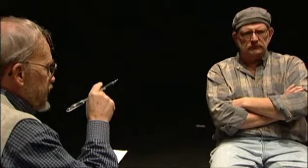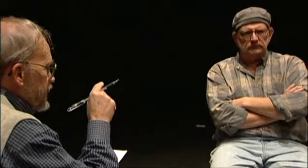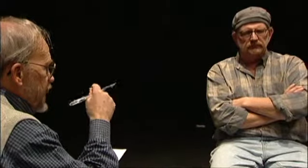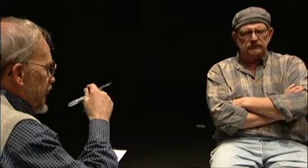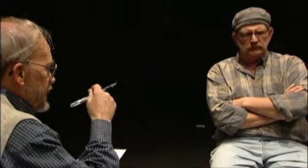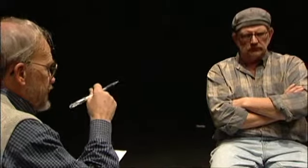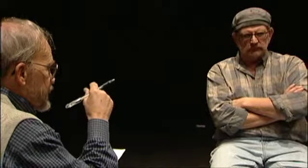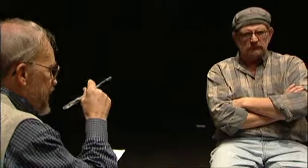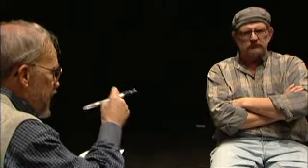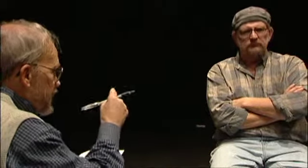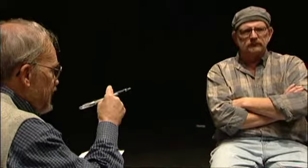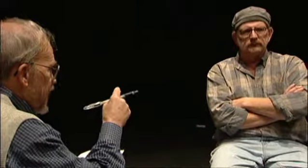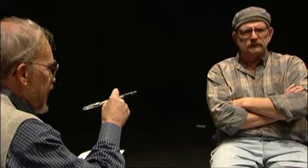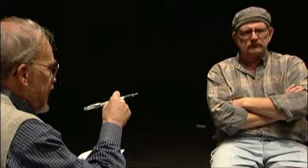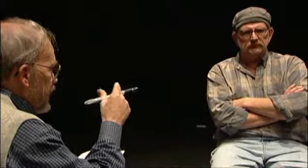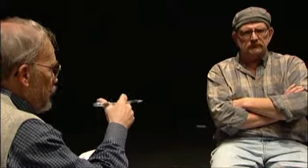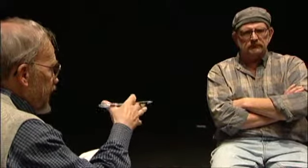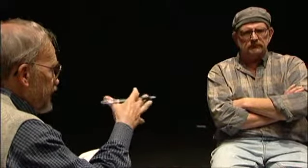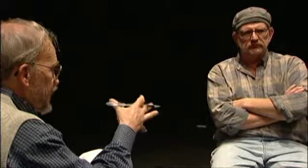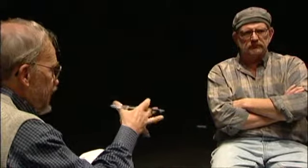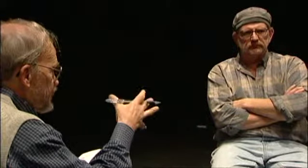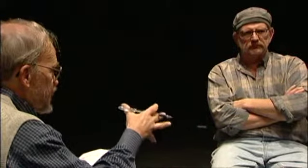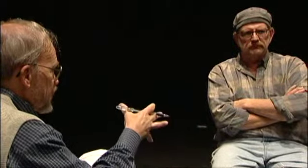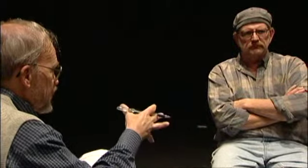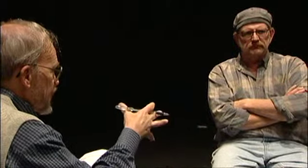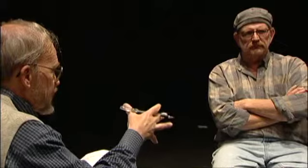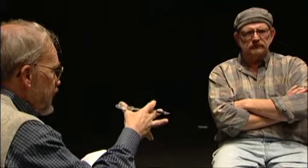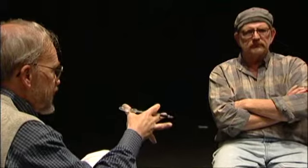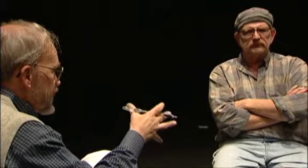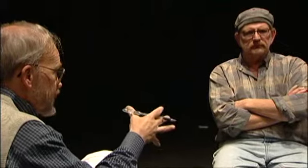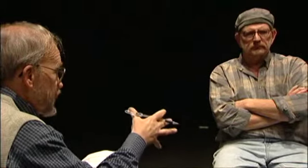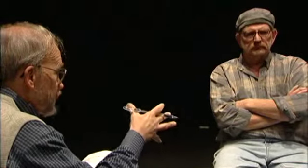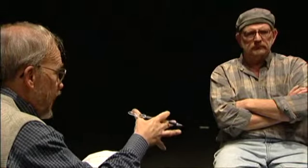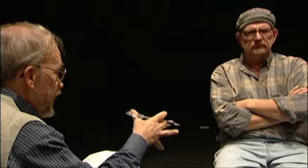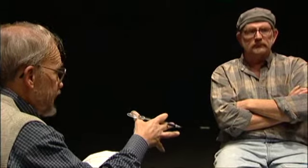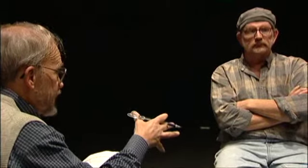but you're terrified at what a fellow Jew is going to do, right?